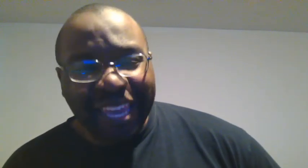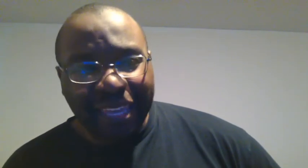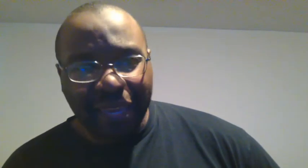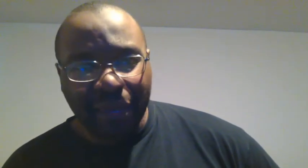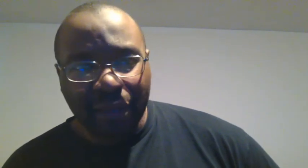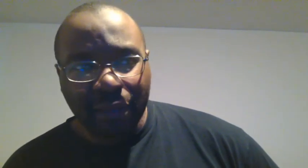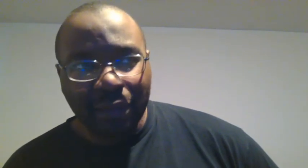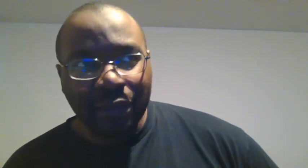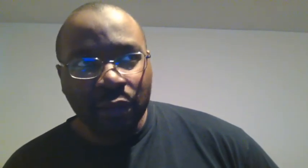thinking.